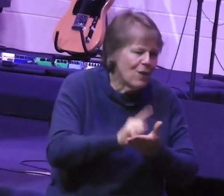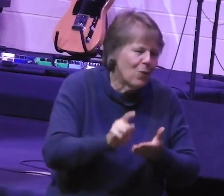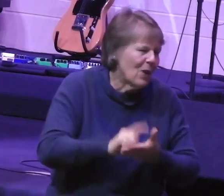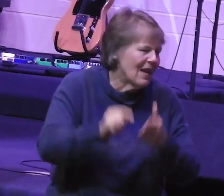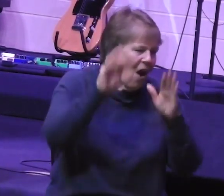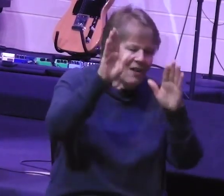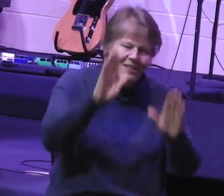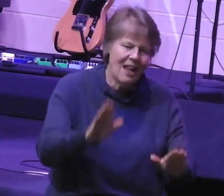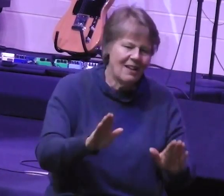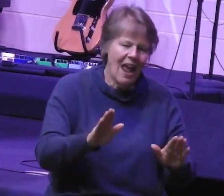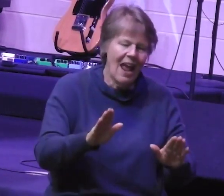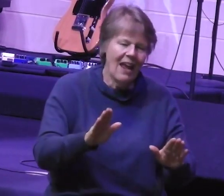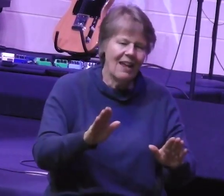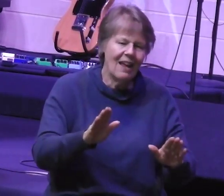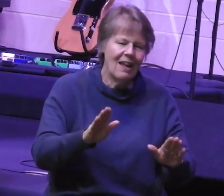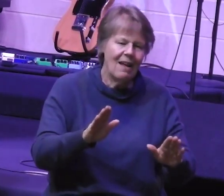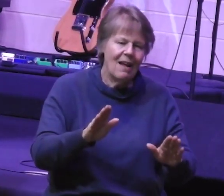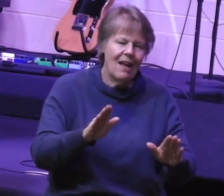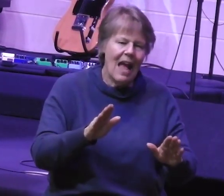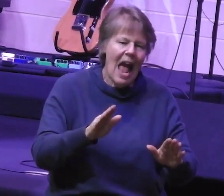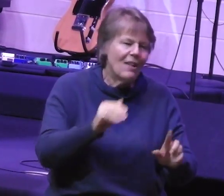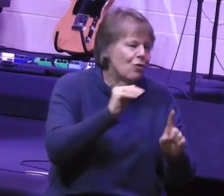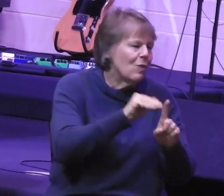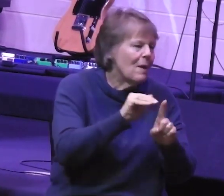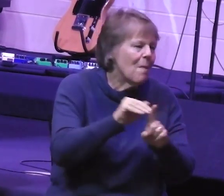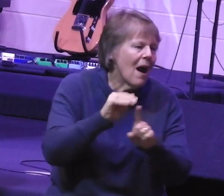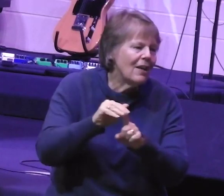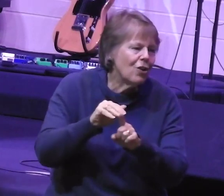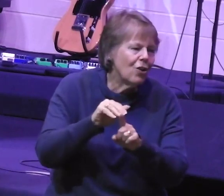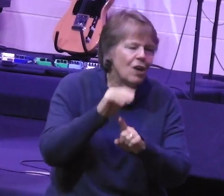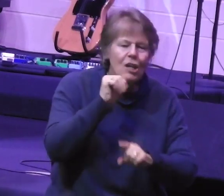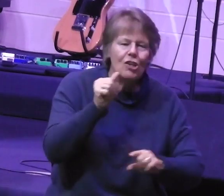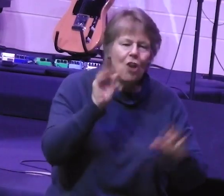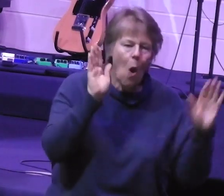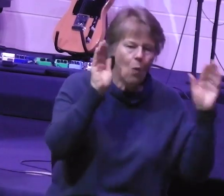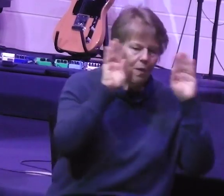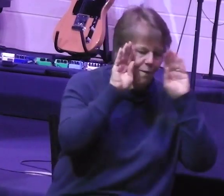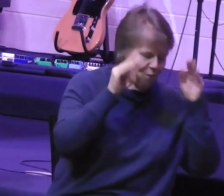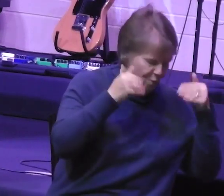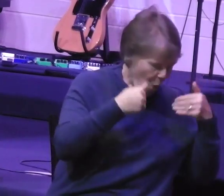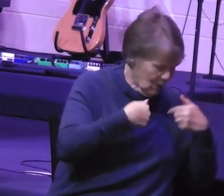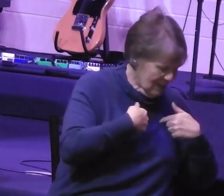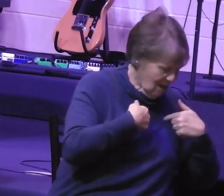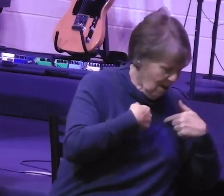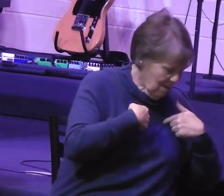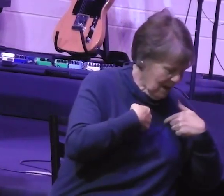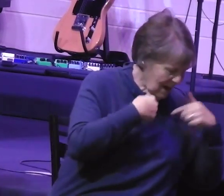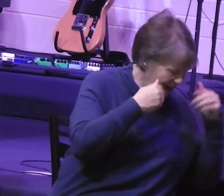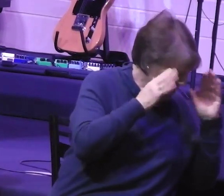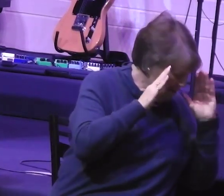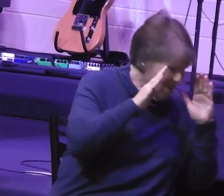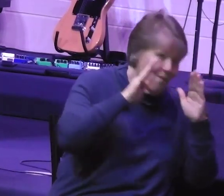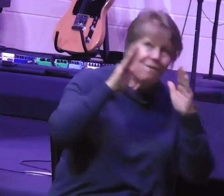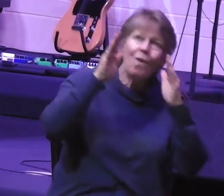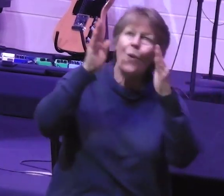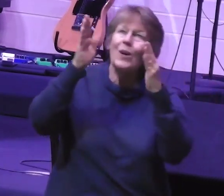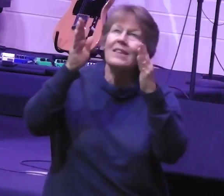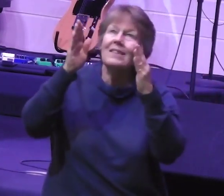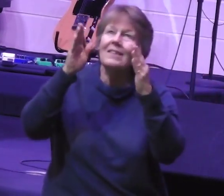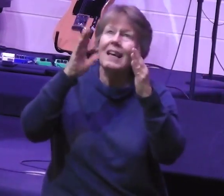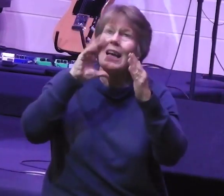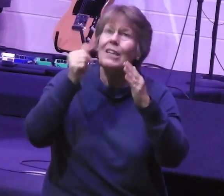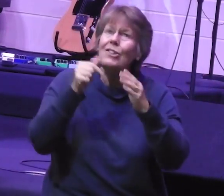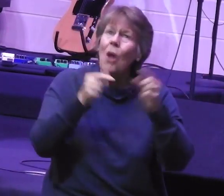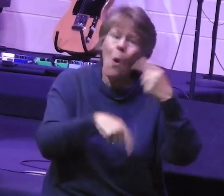need to get our eyes off of ourselves and on to Christ, right? We gather every week to remind ourselves, don't go back to the old ways, keep your